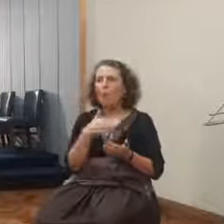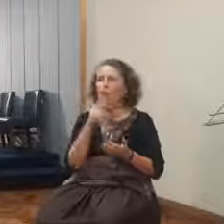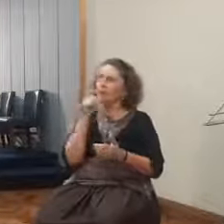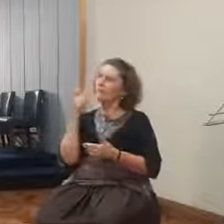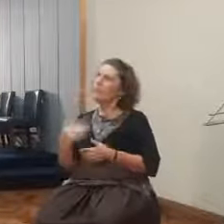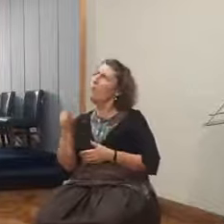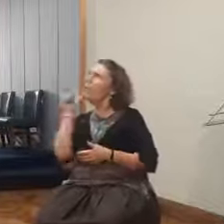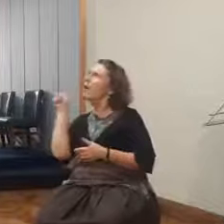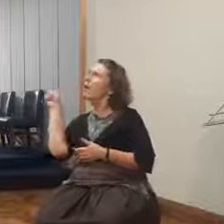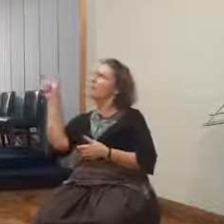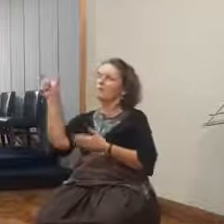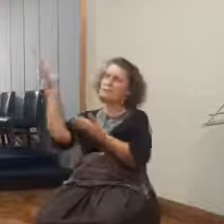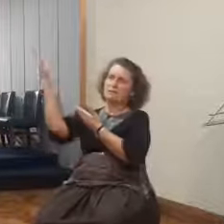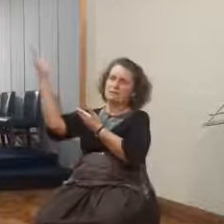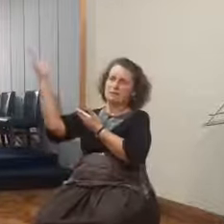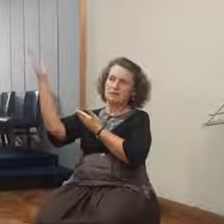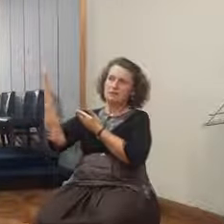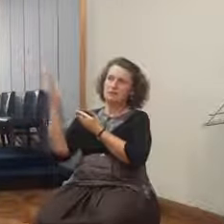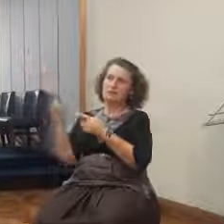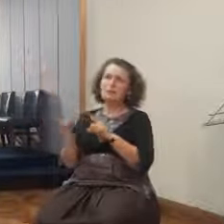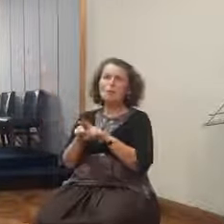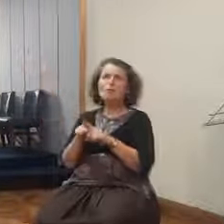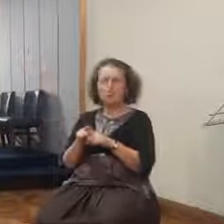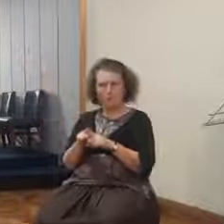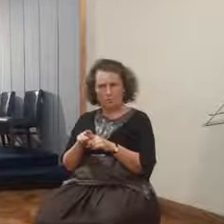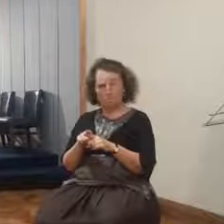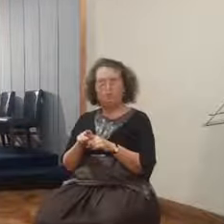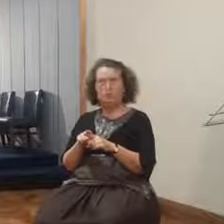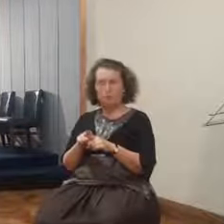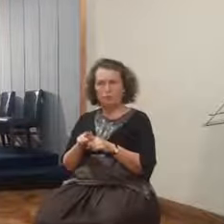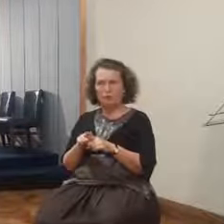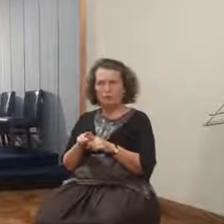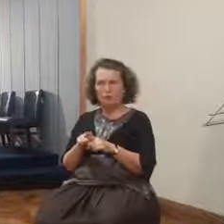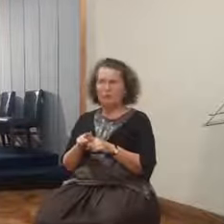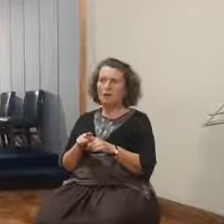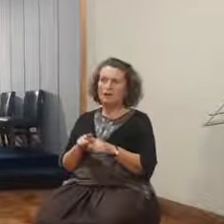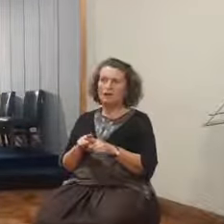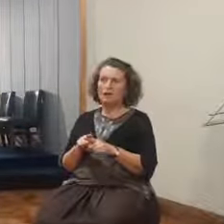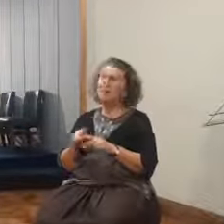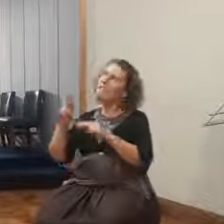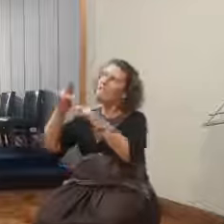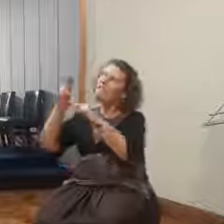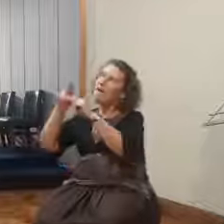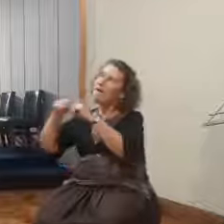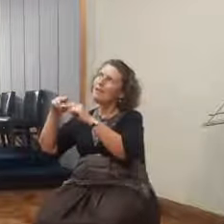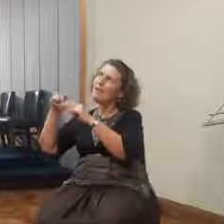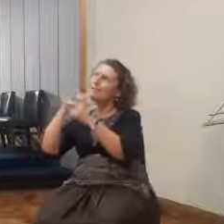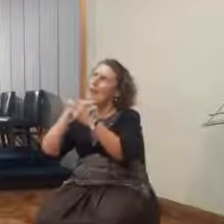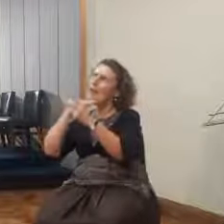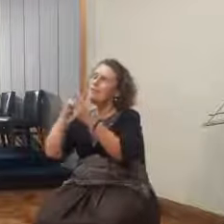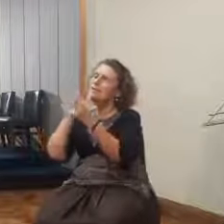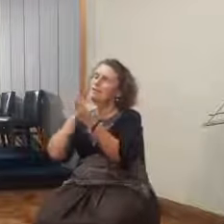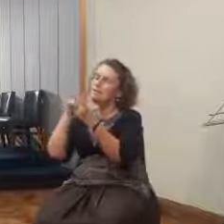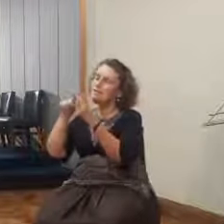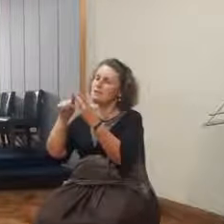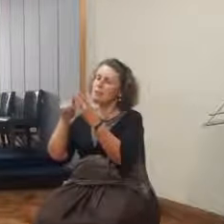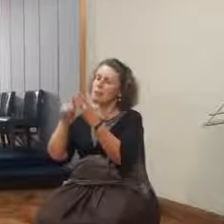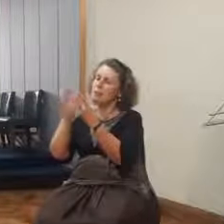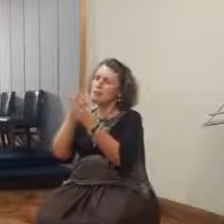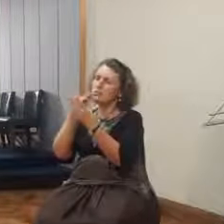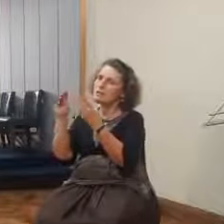see shadowed here, it's generally agreed, the Trinity, Father, Son, and Holy Spirit. By the word